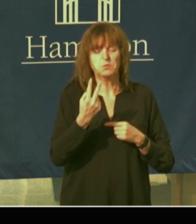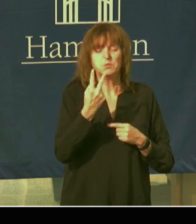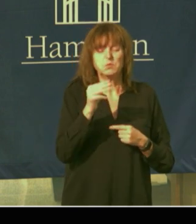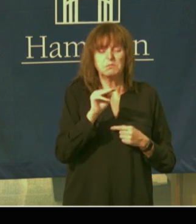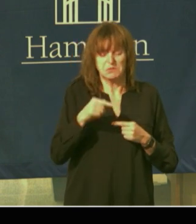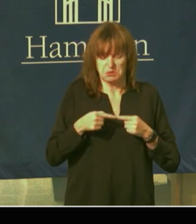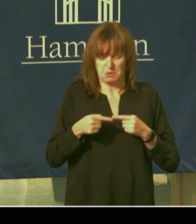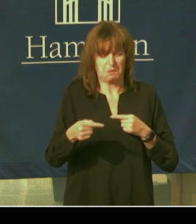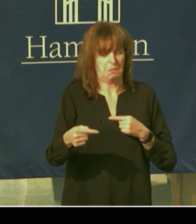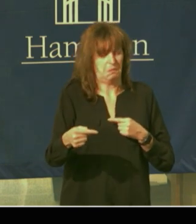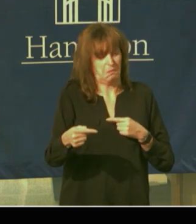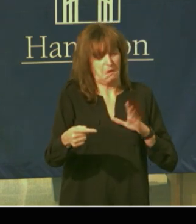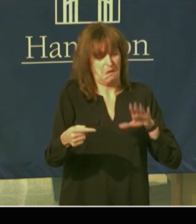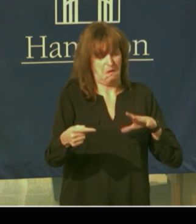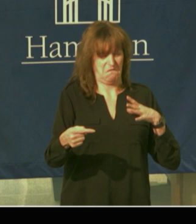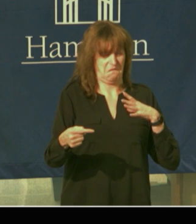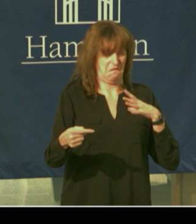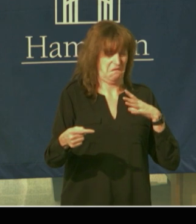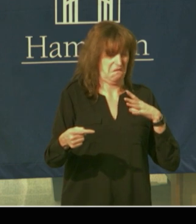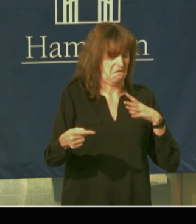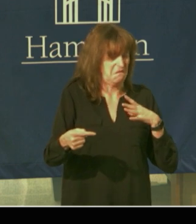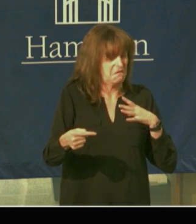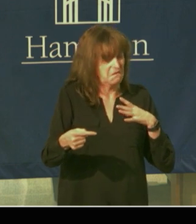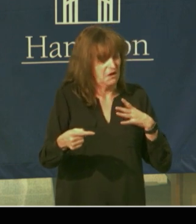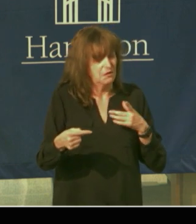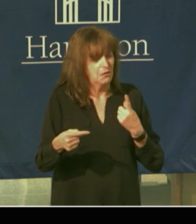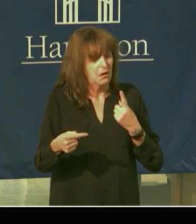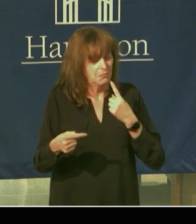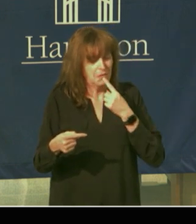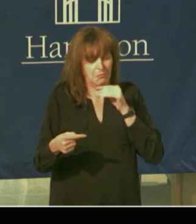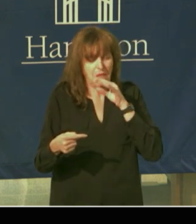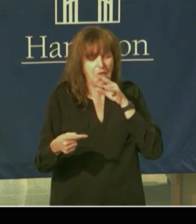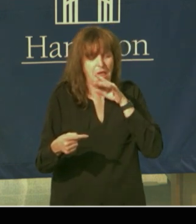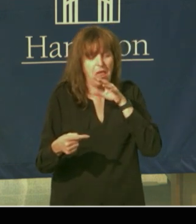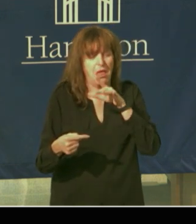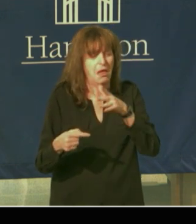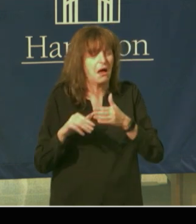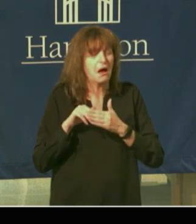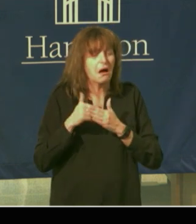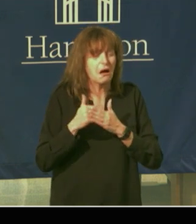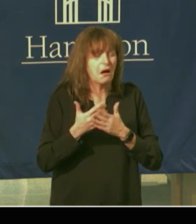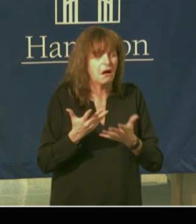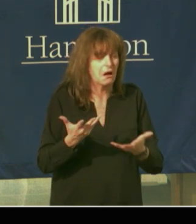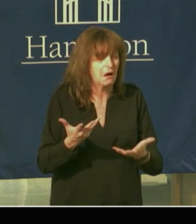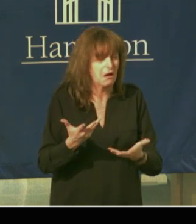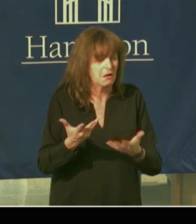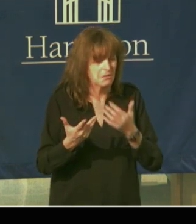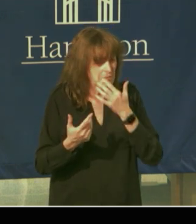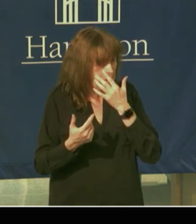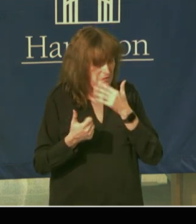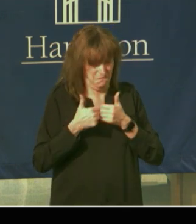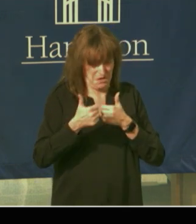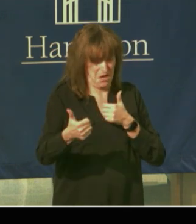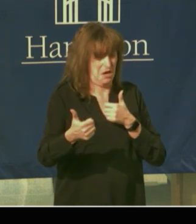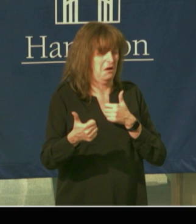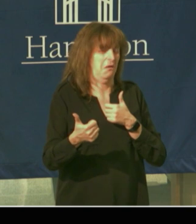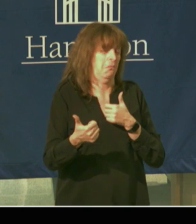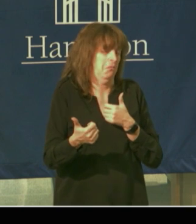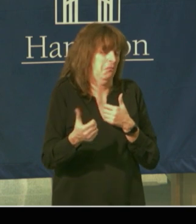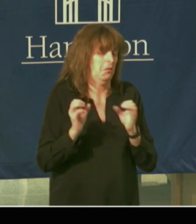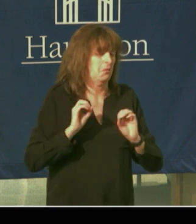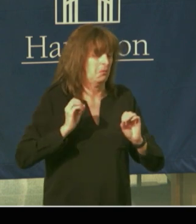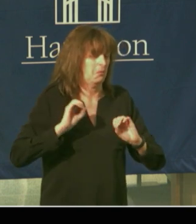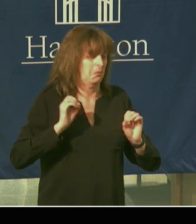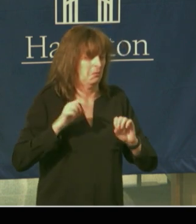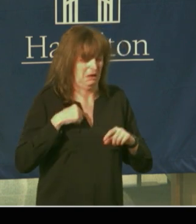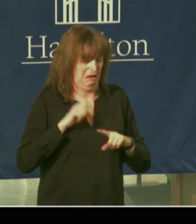what we know about this virus, if you're infected with the virus, so if I'm infected with the virus, Paul's far enough away from me that I can't, my virus can't